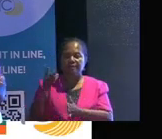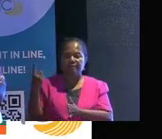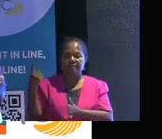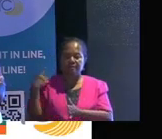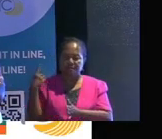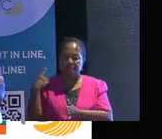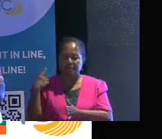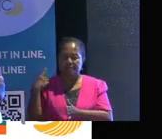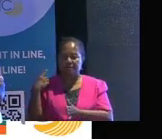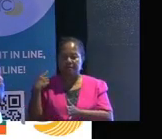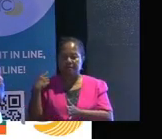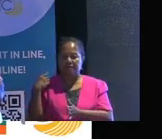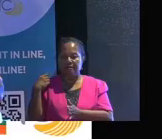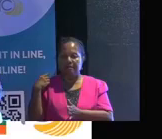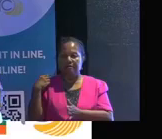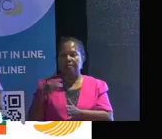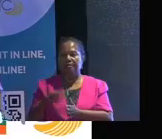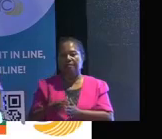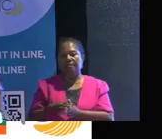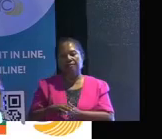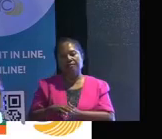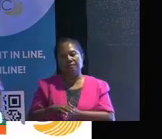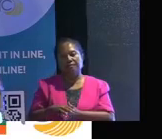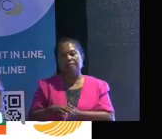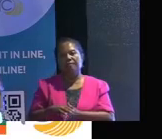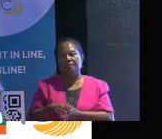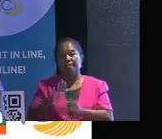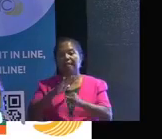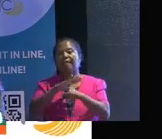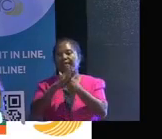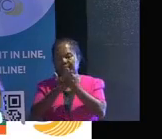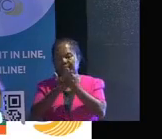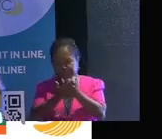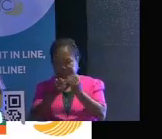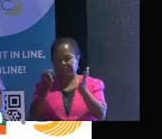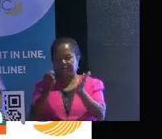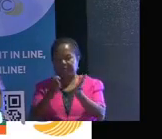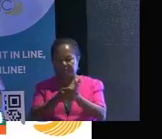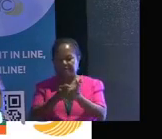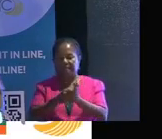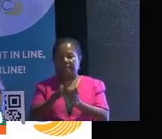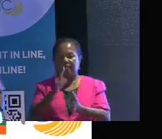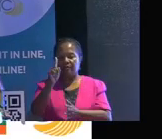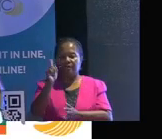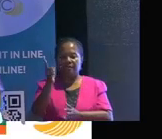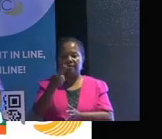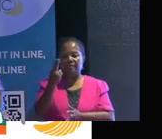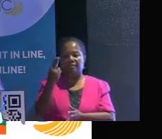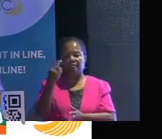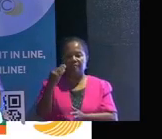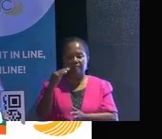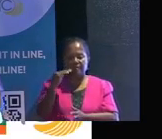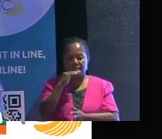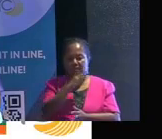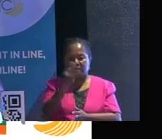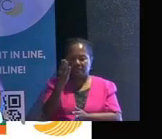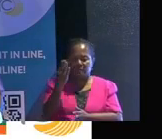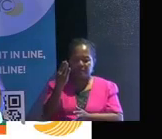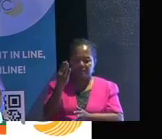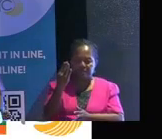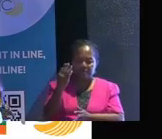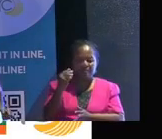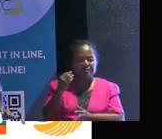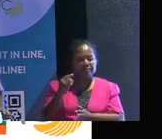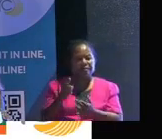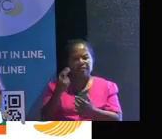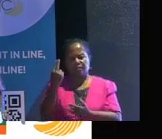the total salary will be 1,000 kina, 1,200 kina. So the HDA of 400 kina